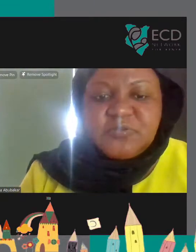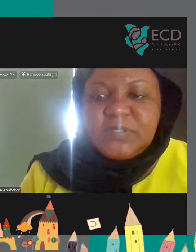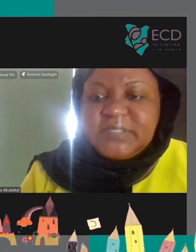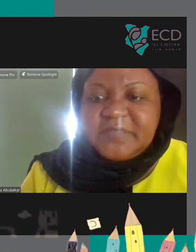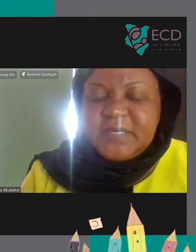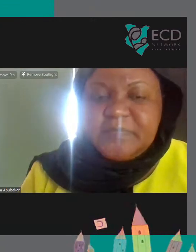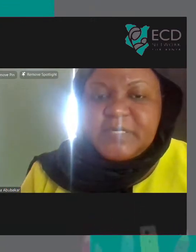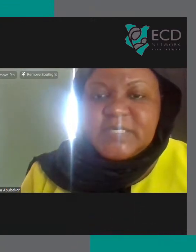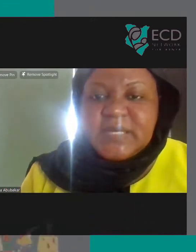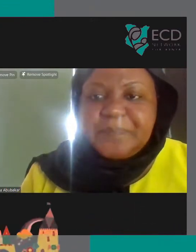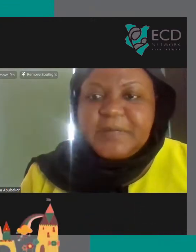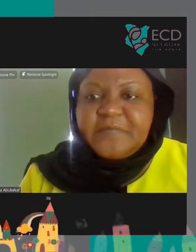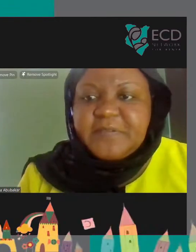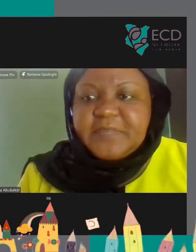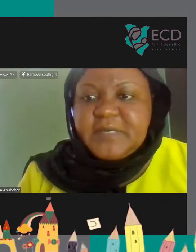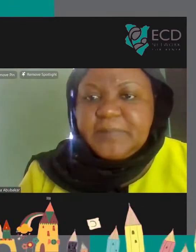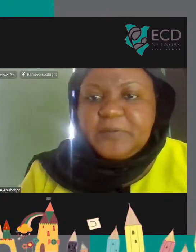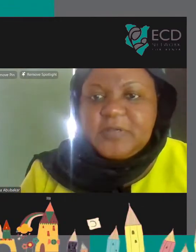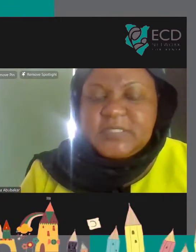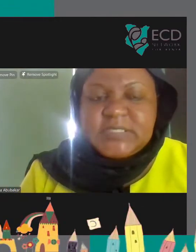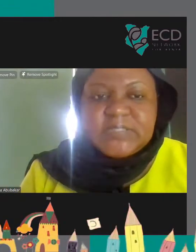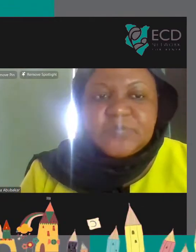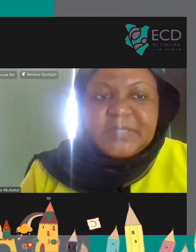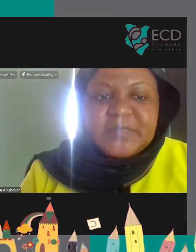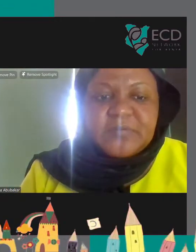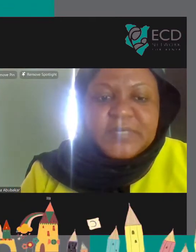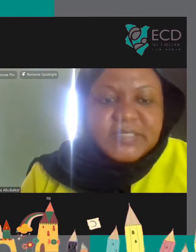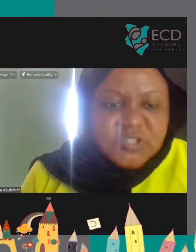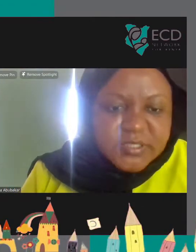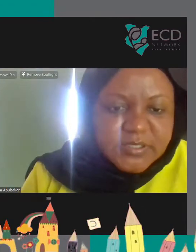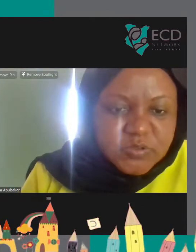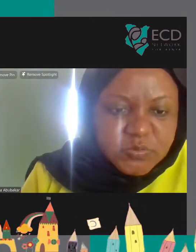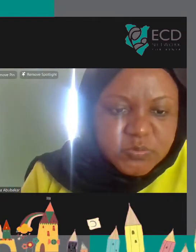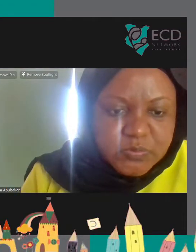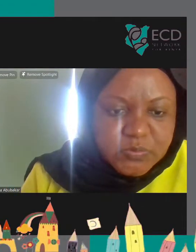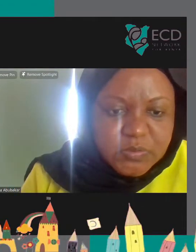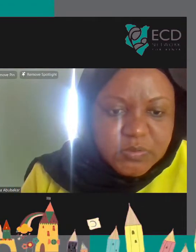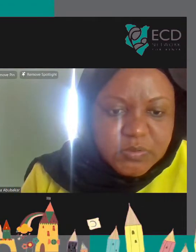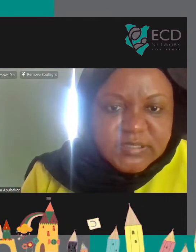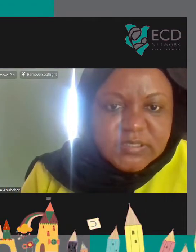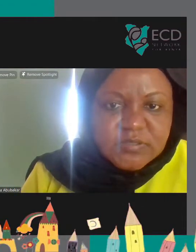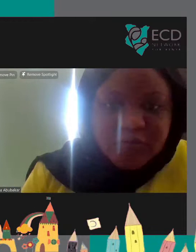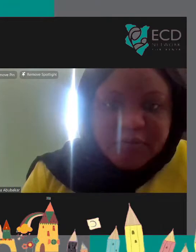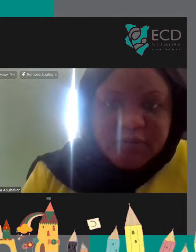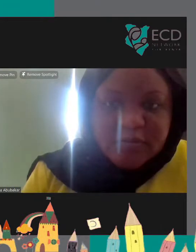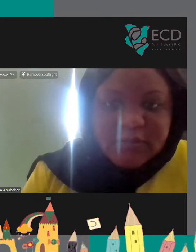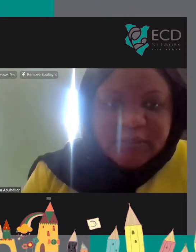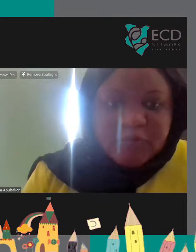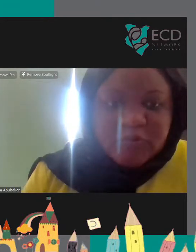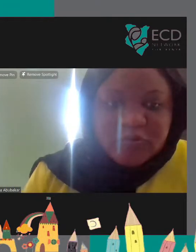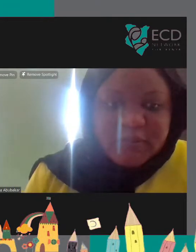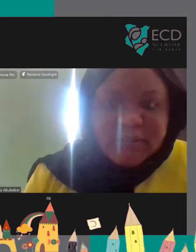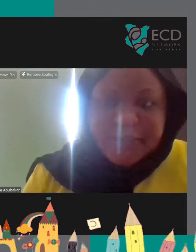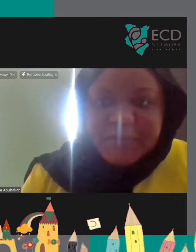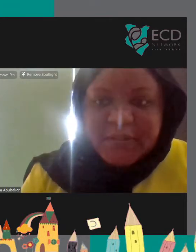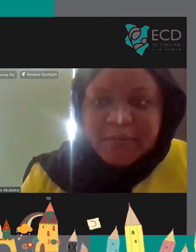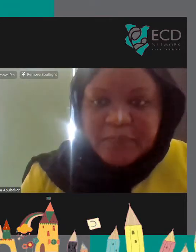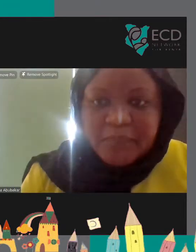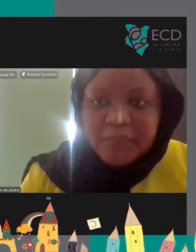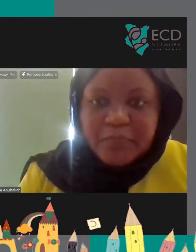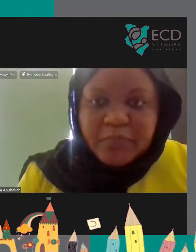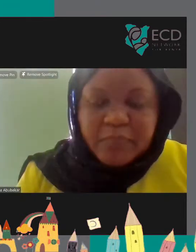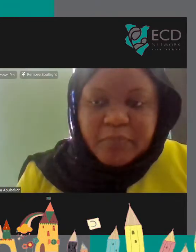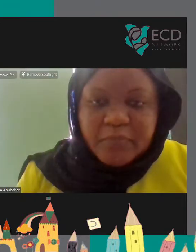No, that will, I think, messes up everything. Apologies. I think we can try to just do it because I'm not sure what's